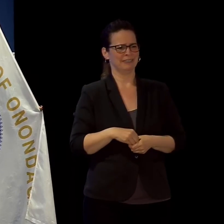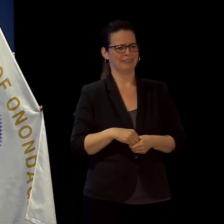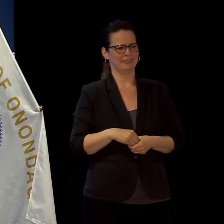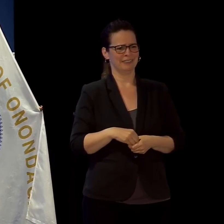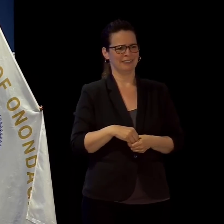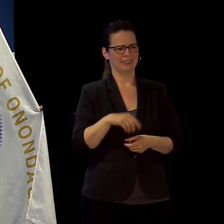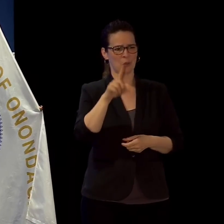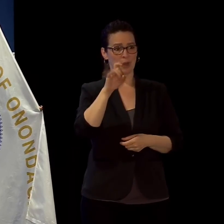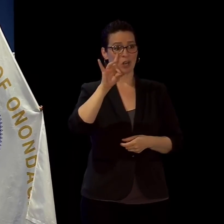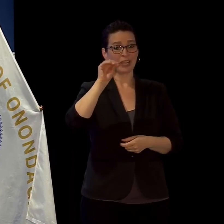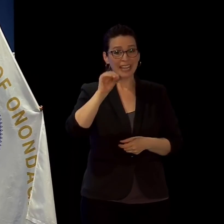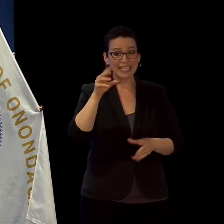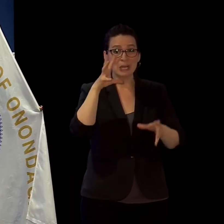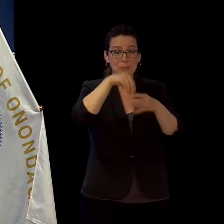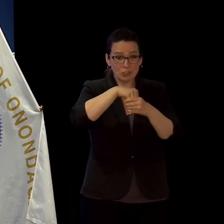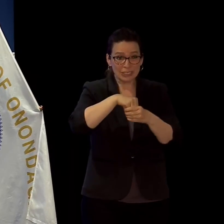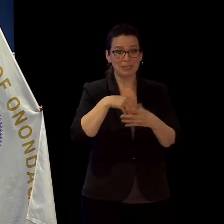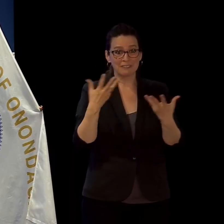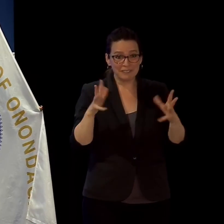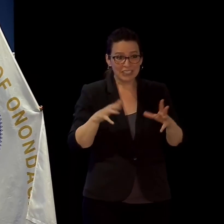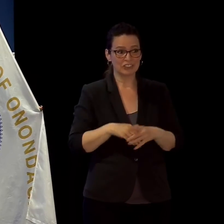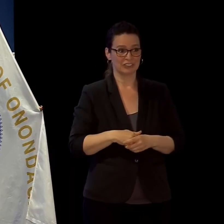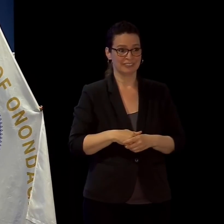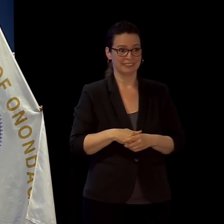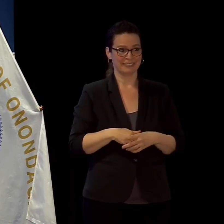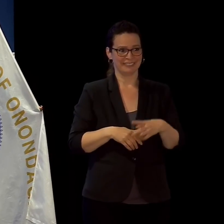You thought you had me. Yeah. Anything else?